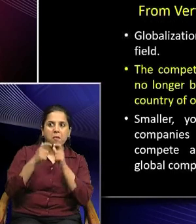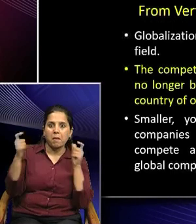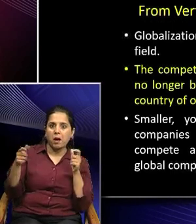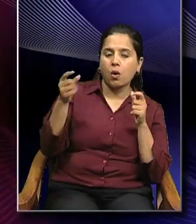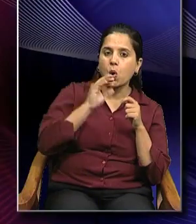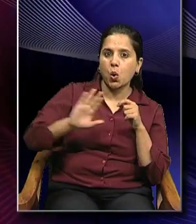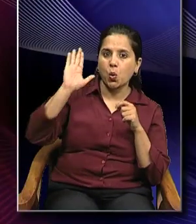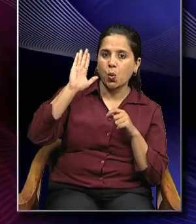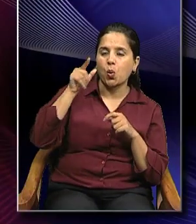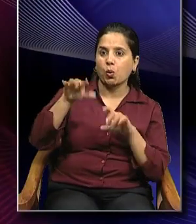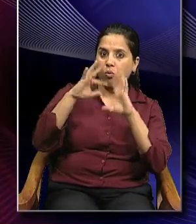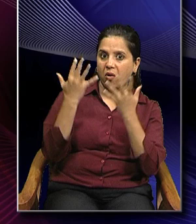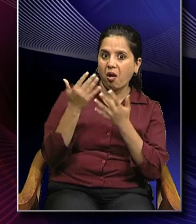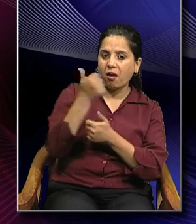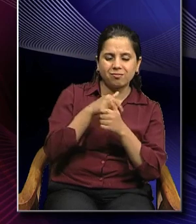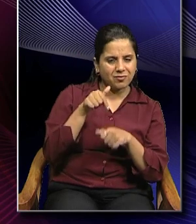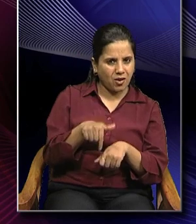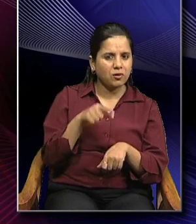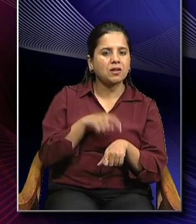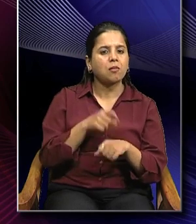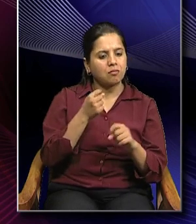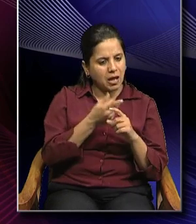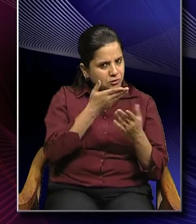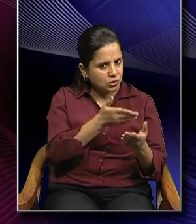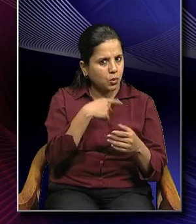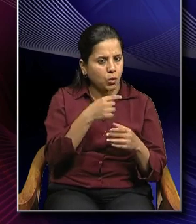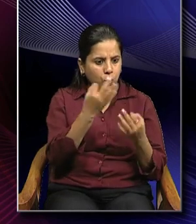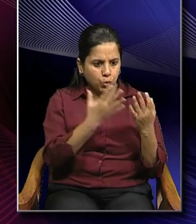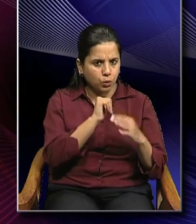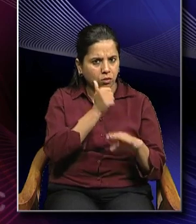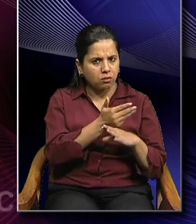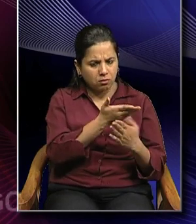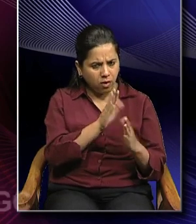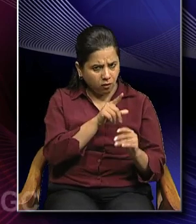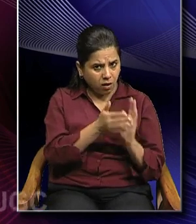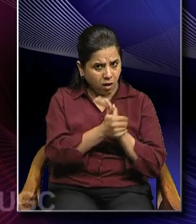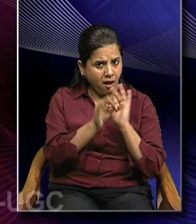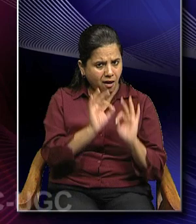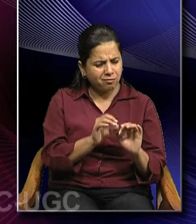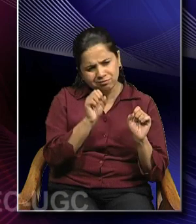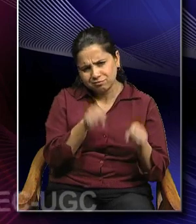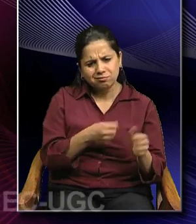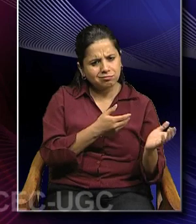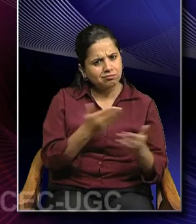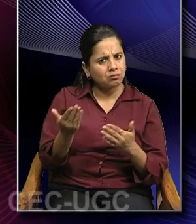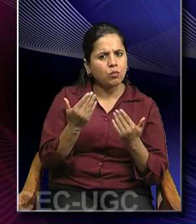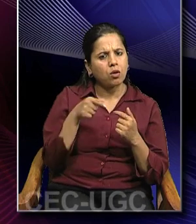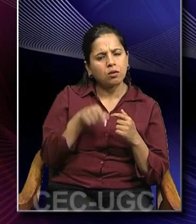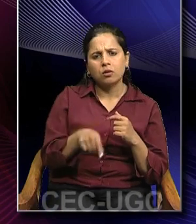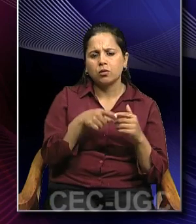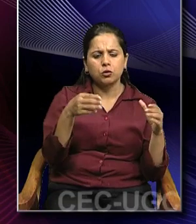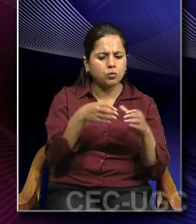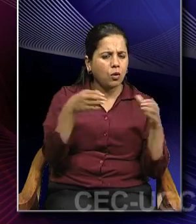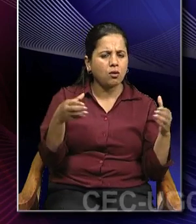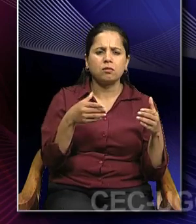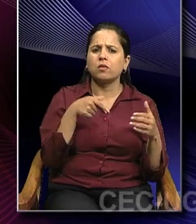and global companies. Now, the time belongs to those companies. If you have that ability, then of course, your size,